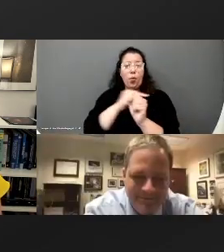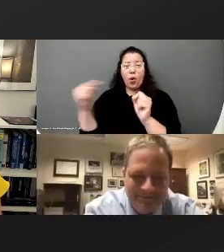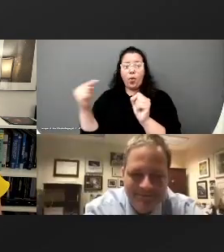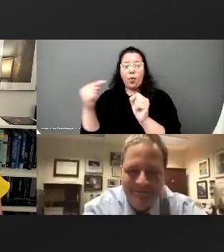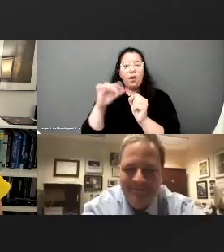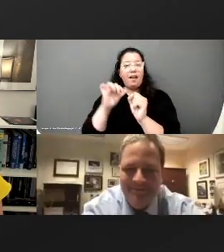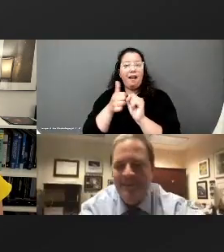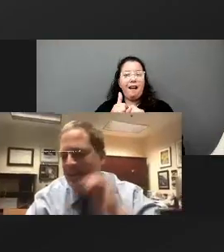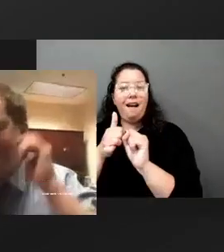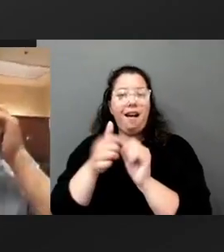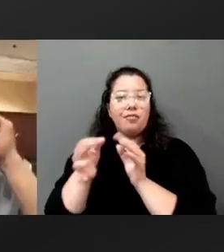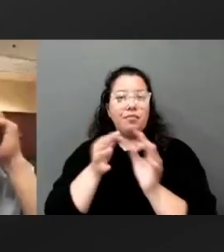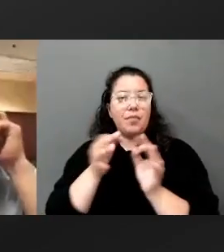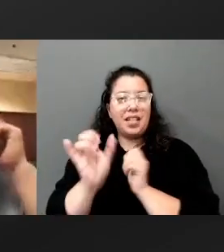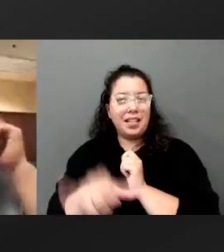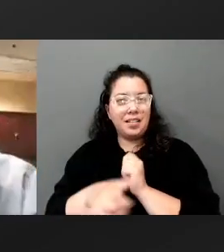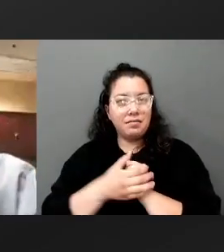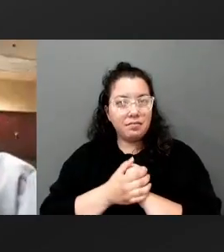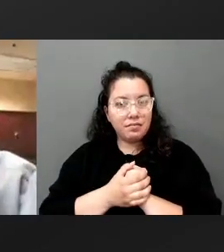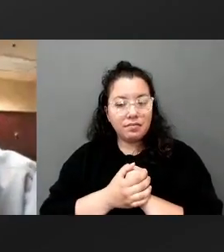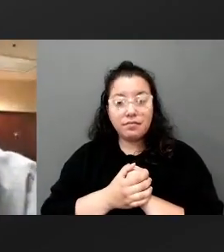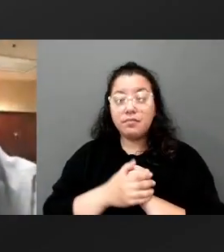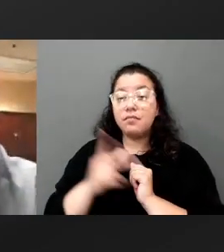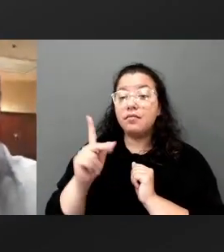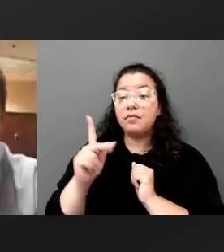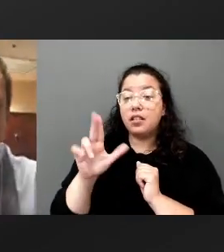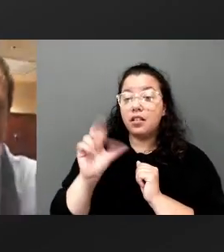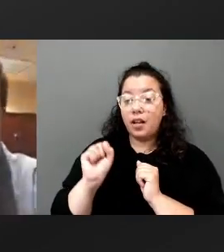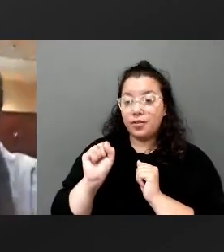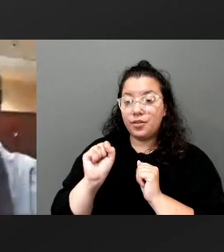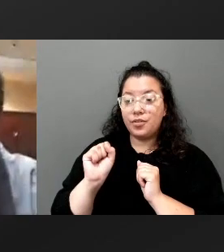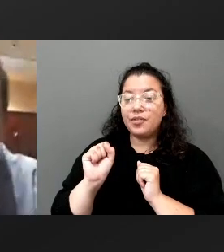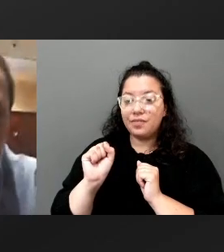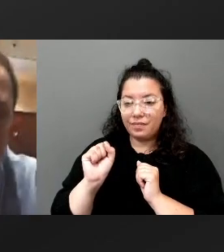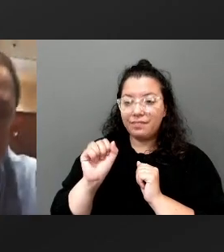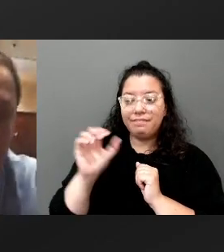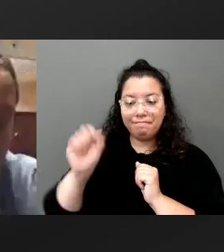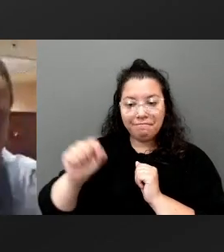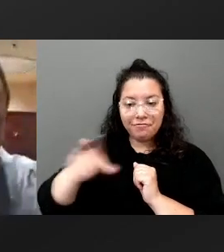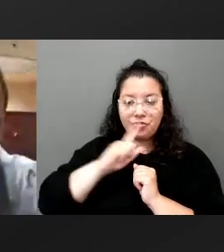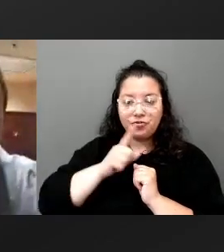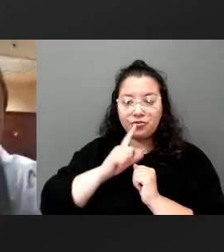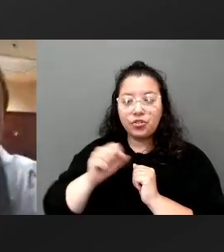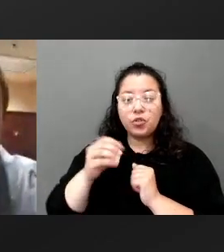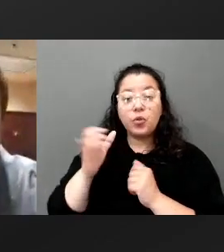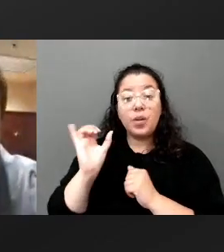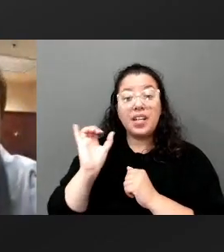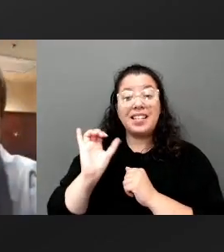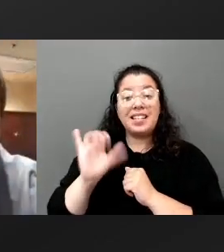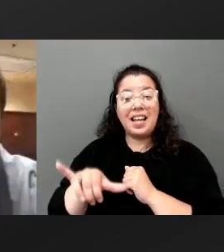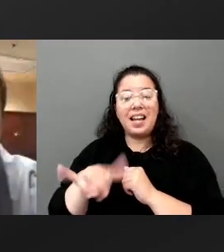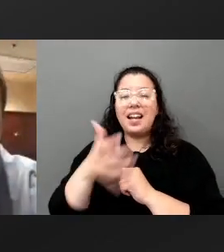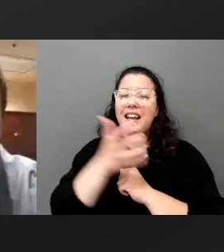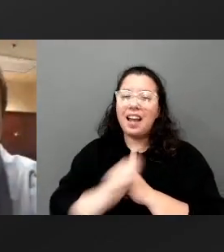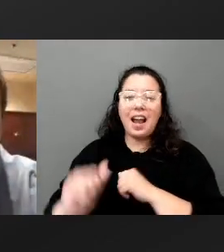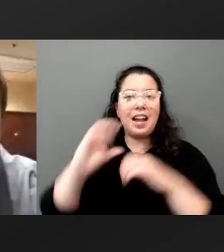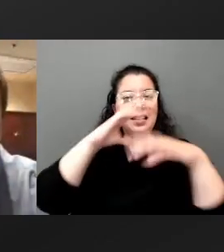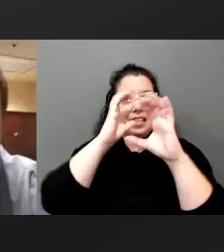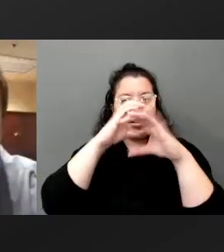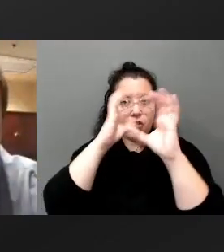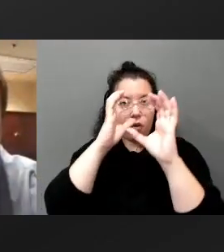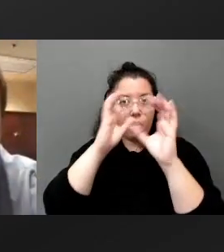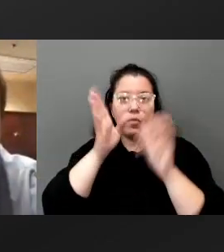Go ahead, Klaus. All right, so this is an effect you see in any telescope. You see it in